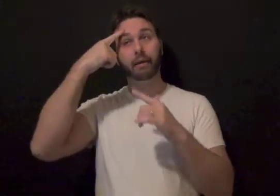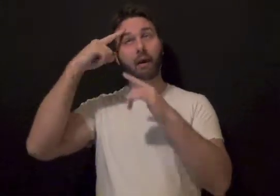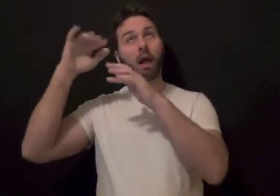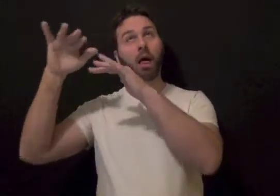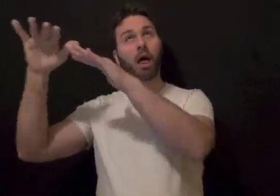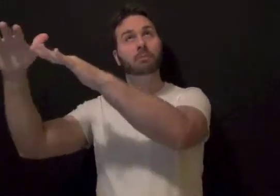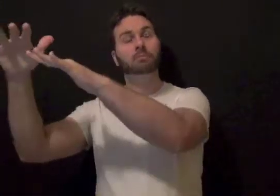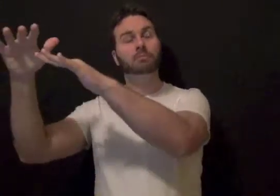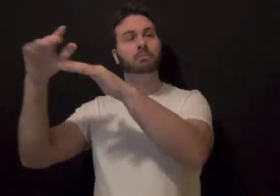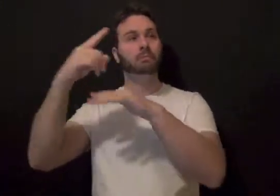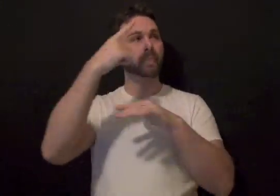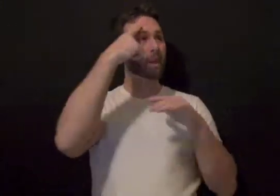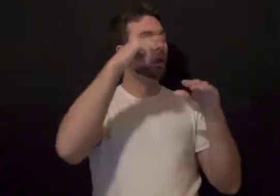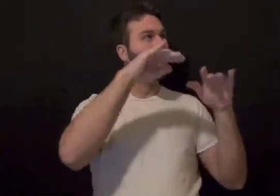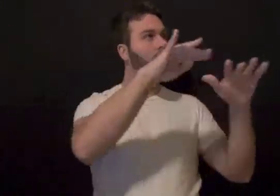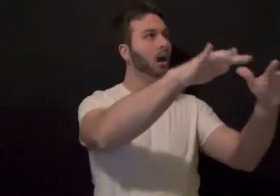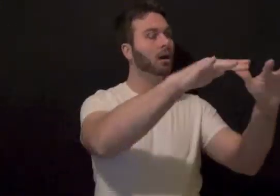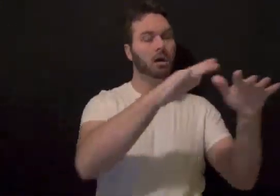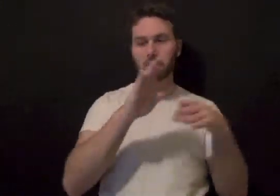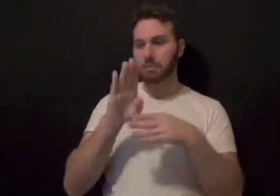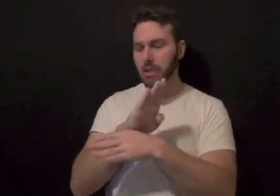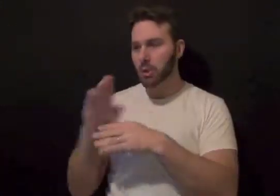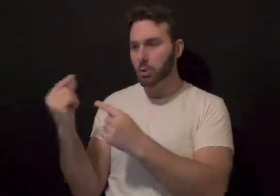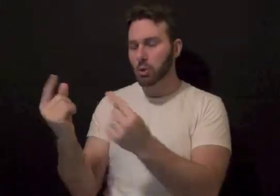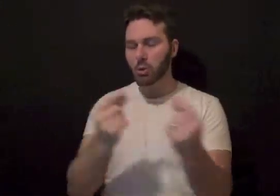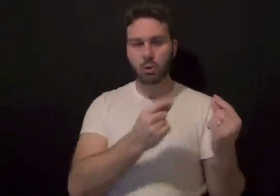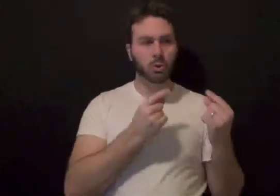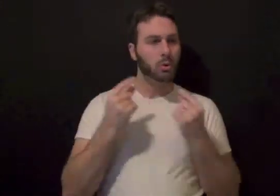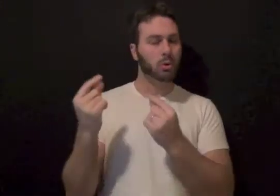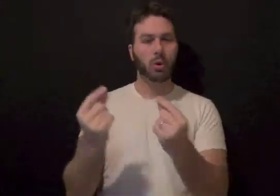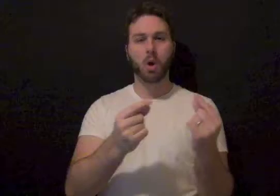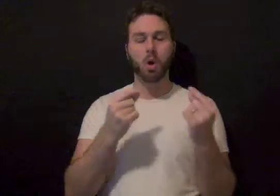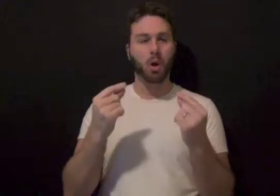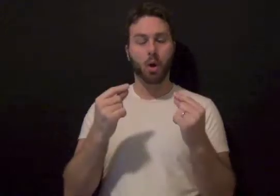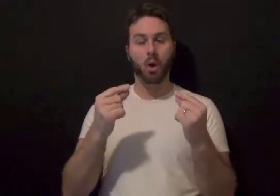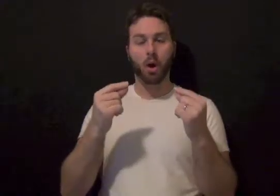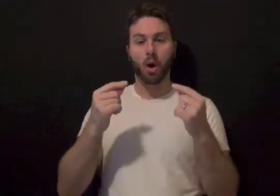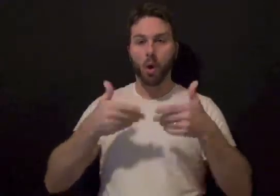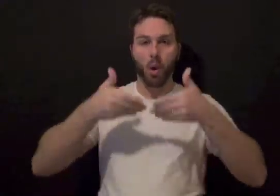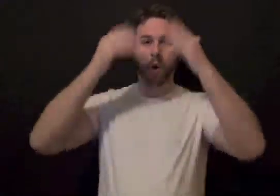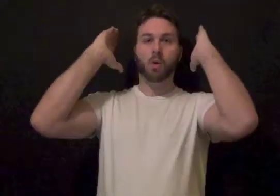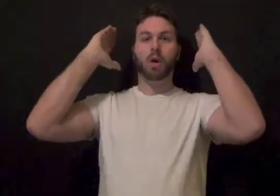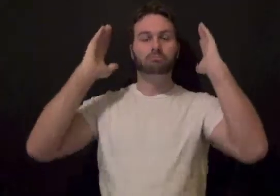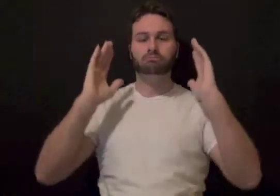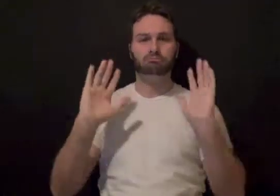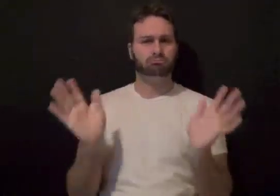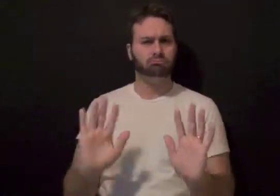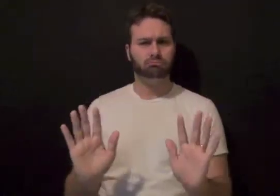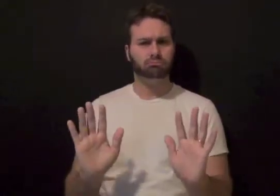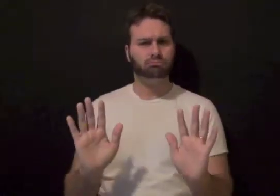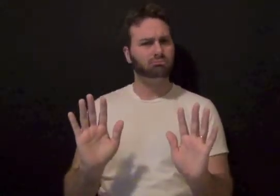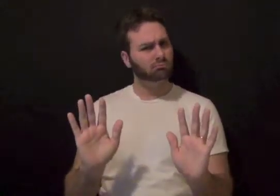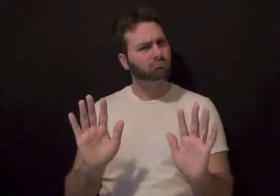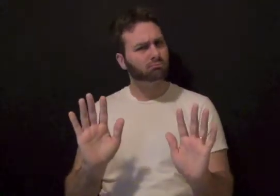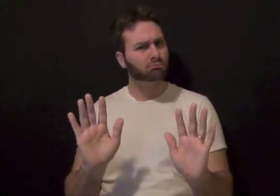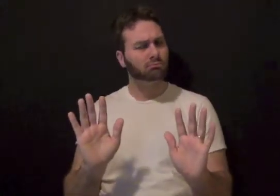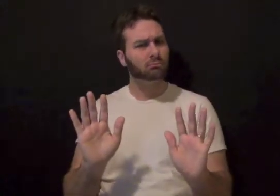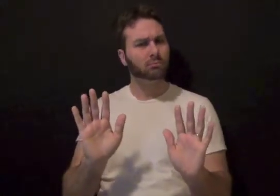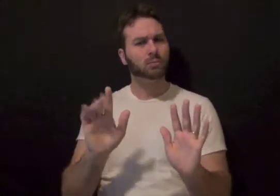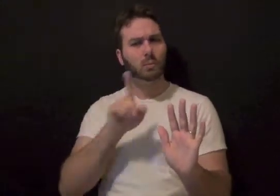being distracted, not being overwhelmed by difficult emotions, but instead learning how to be in